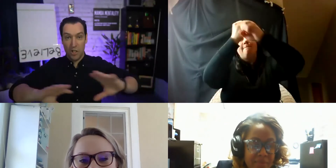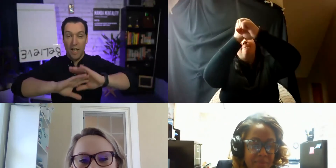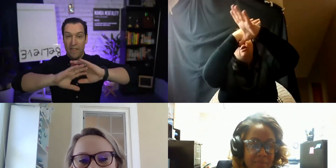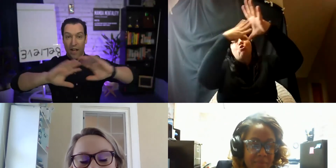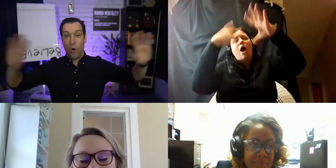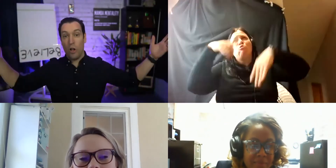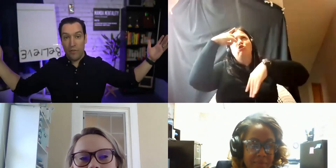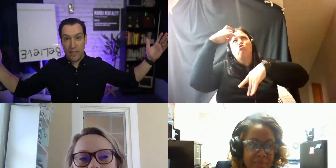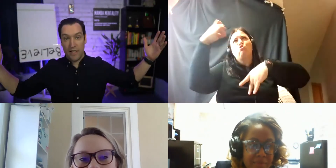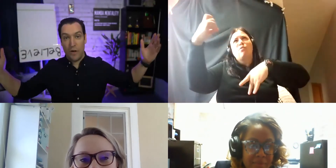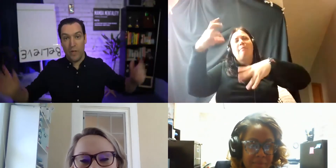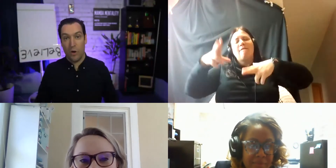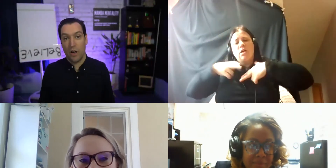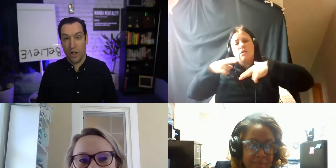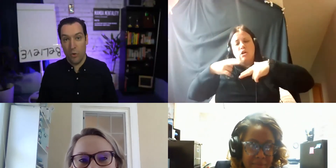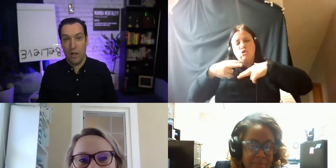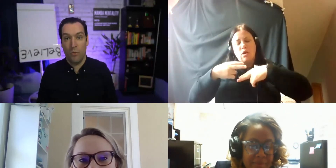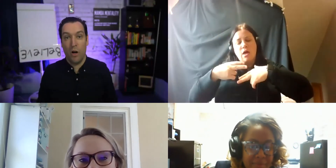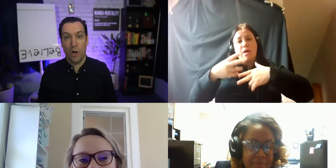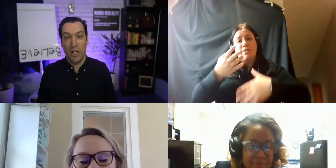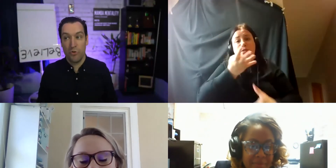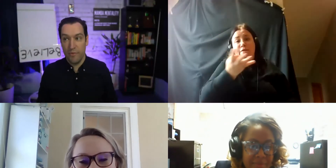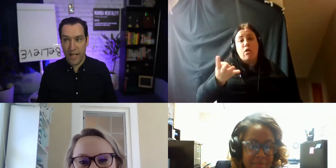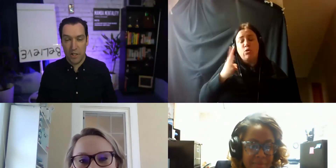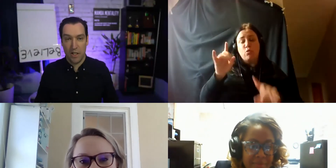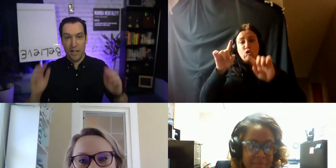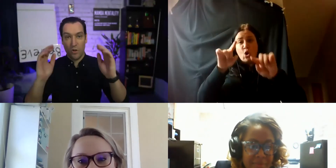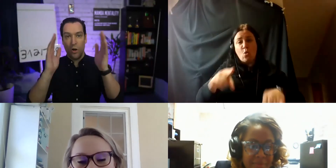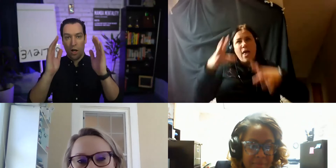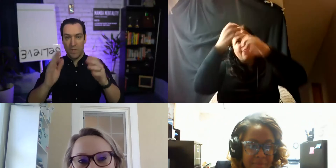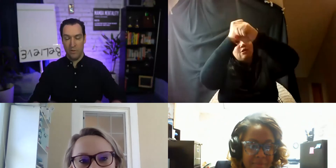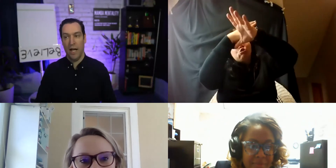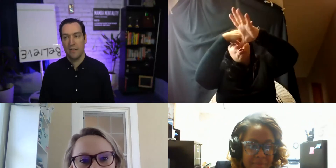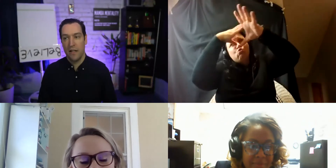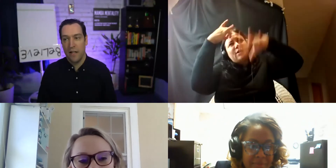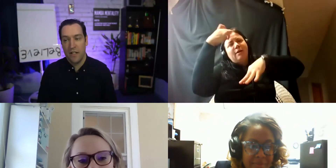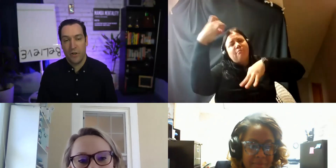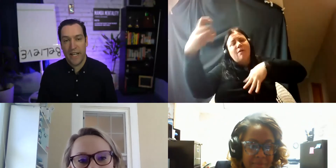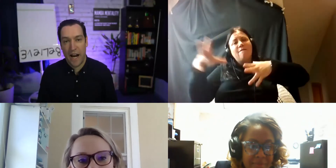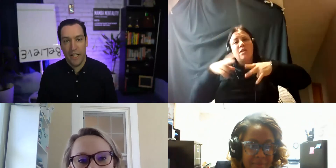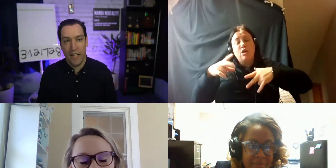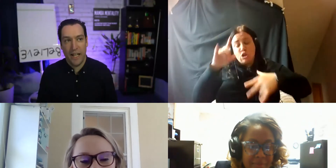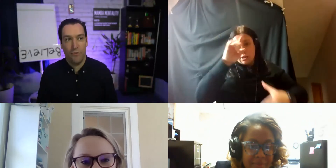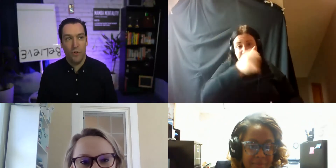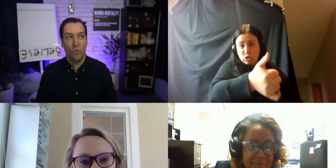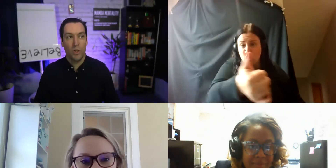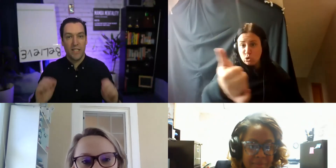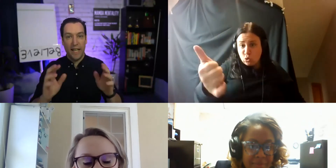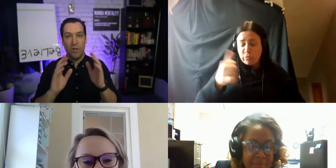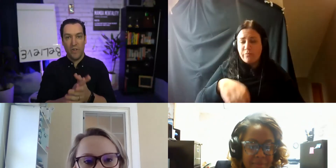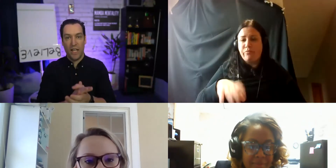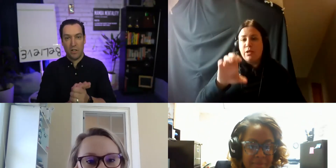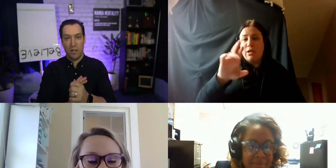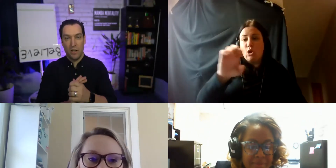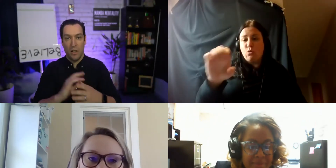vacation that all of us at WIOA are going to go on. We're all going to go on a dream vacation, and it's all up to you guys. So Carrie, if you were to take a